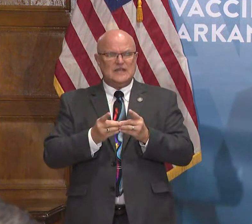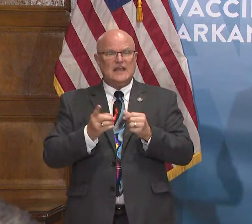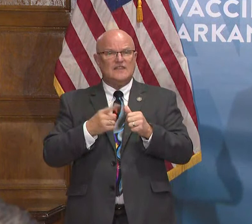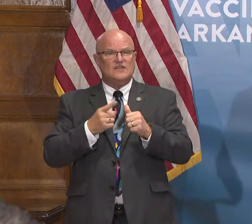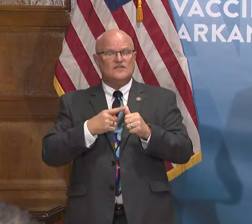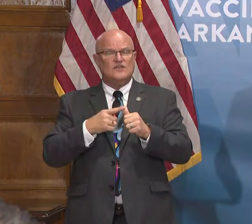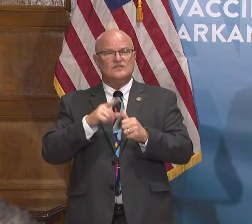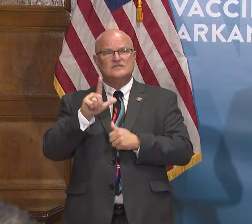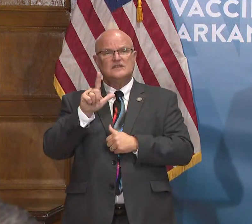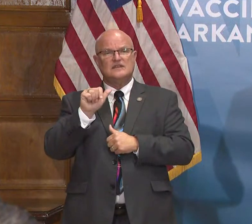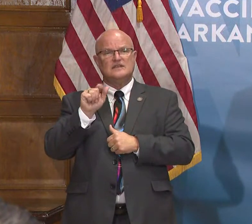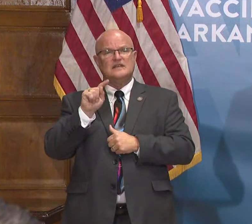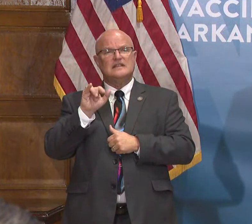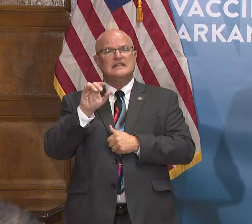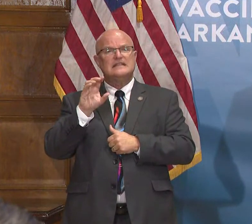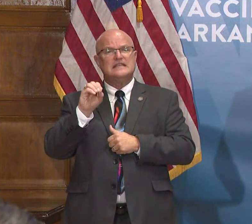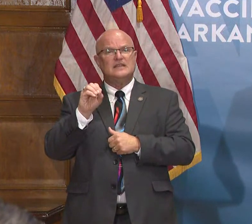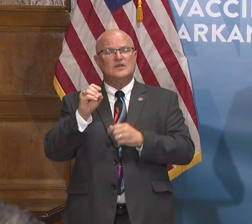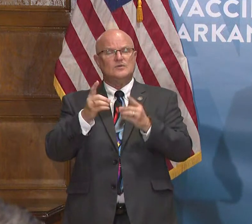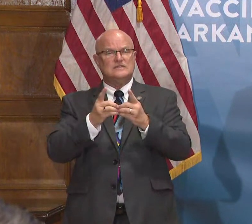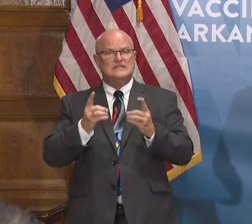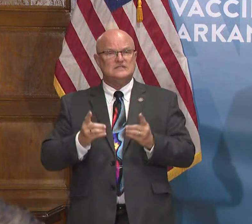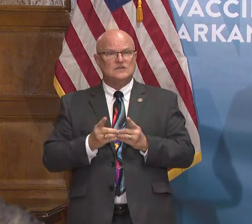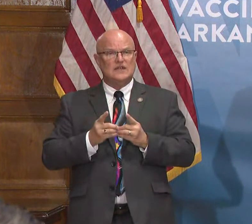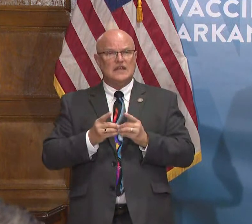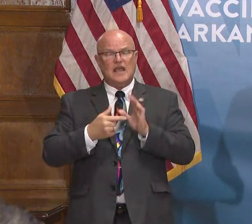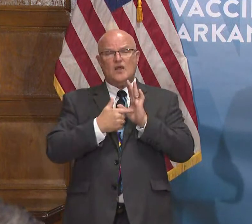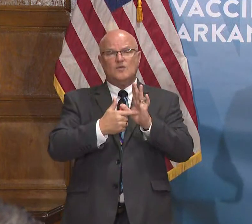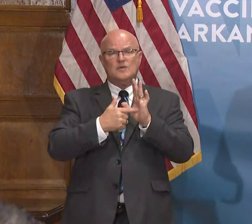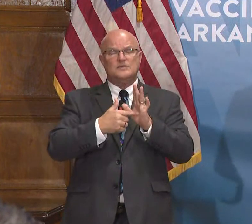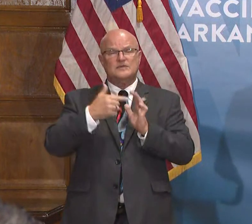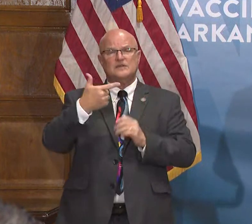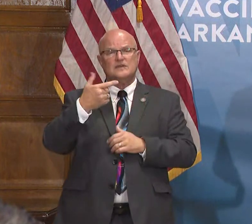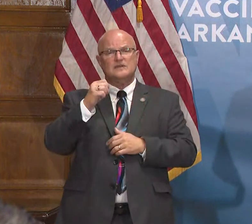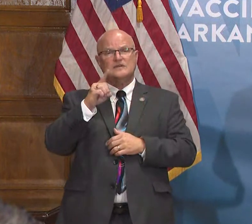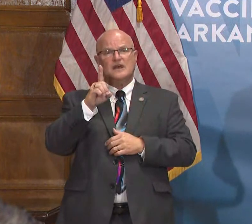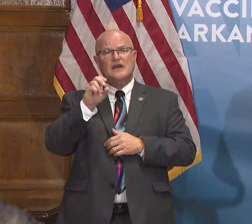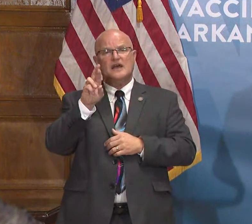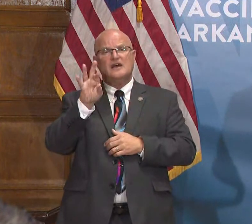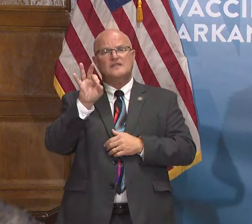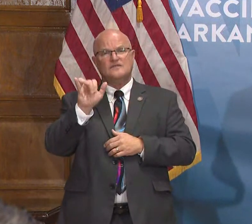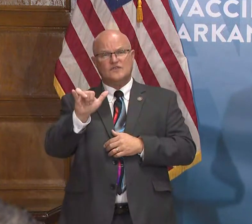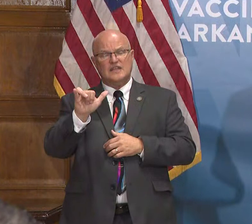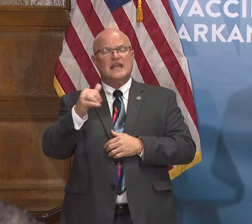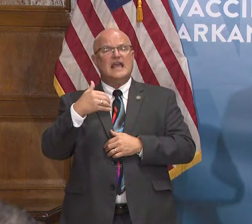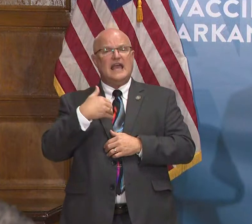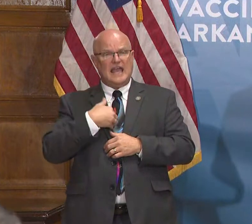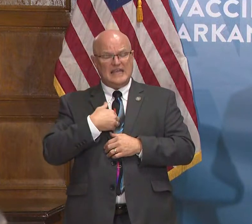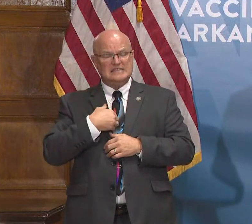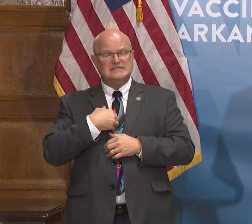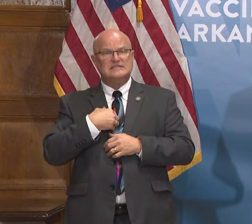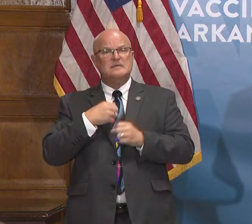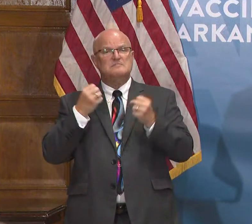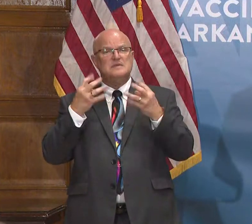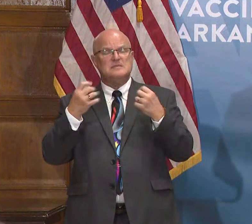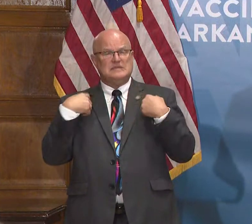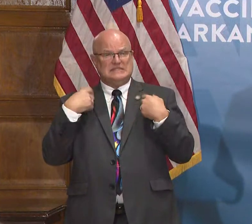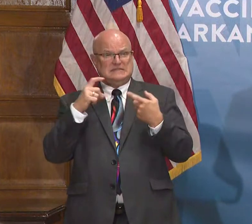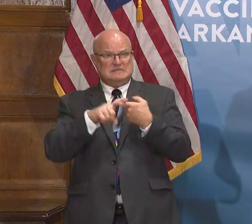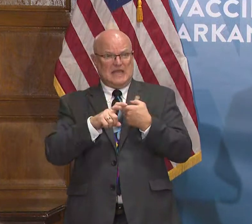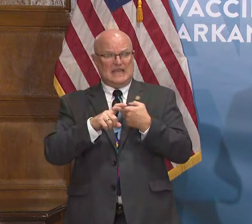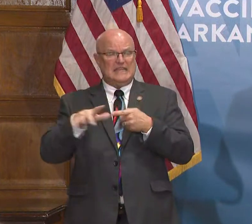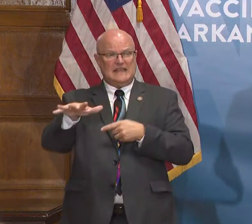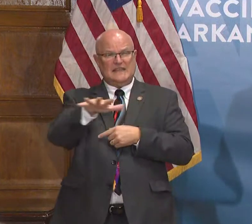Latino district. And Representative Godfrey's new district has significant Hispanic population in